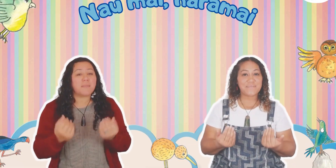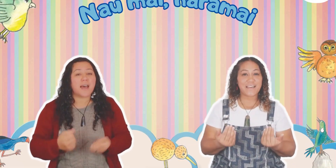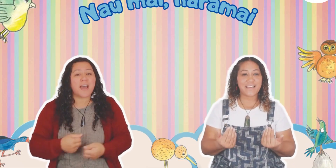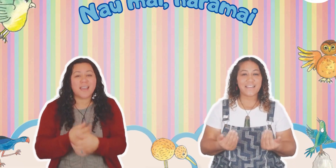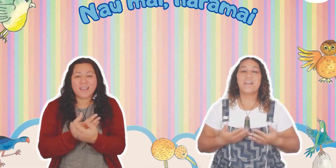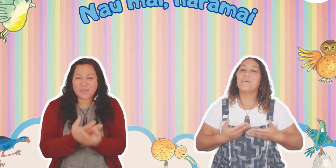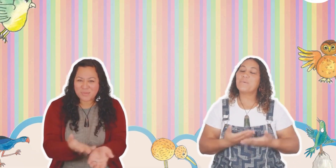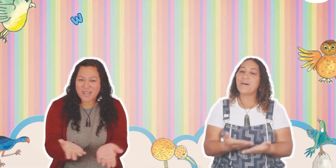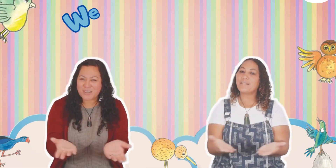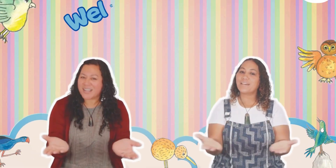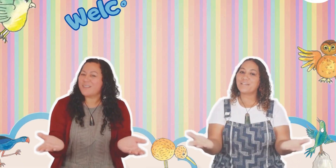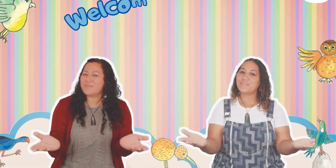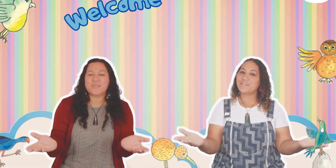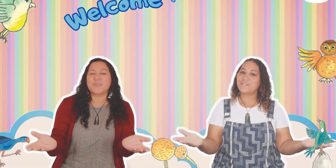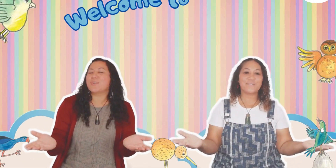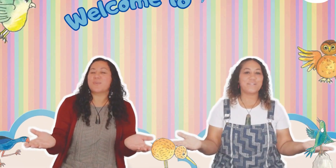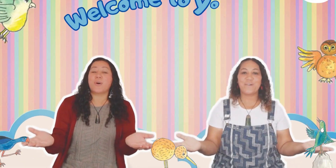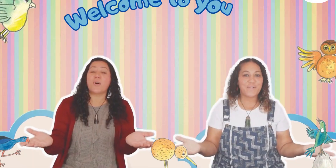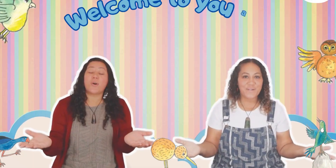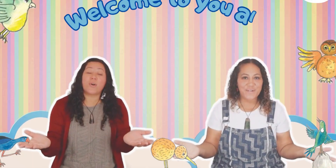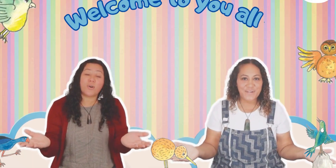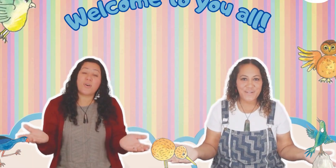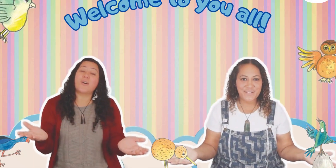Haramai, welcome to you all.